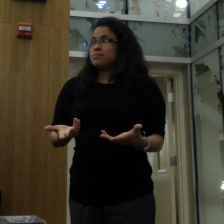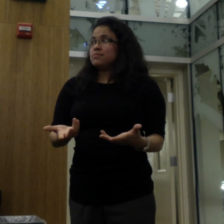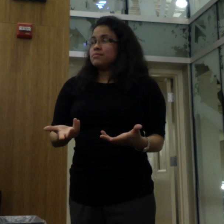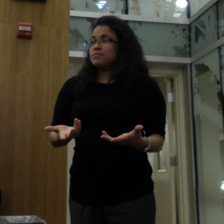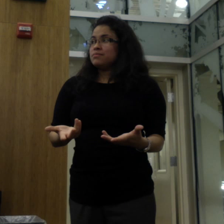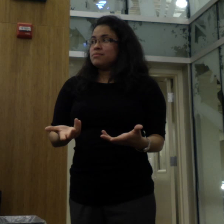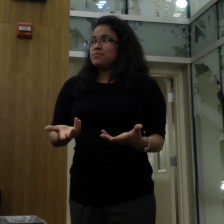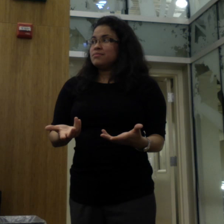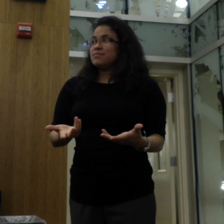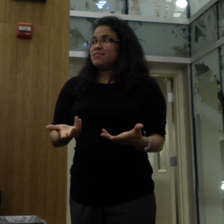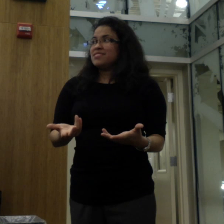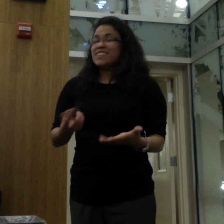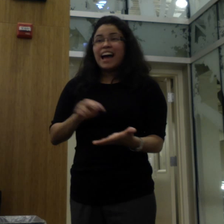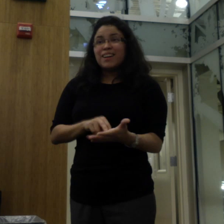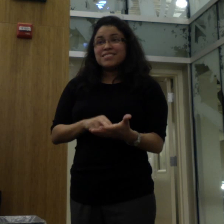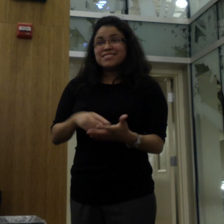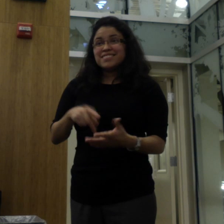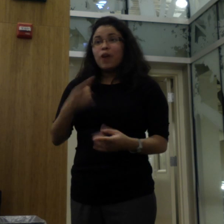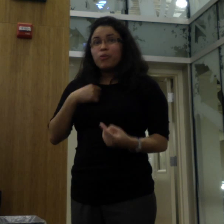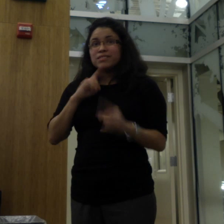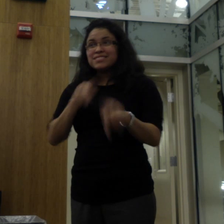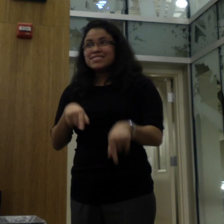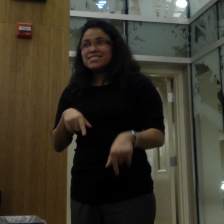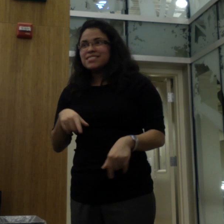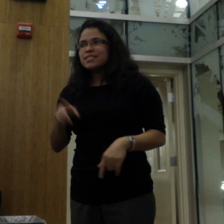I'm going to stand here until I hear an answer.